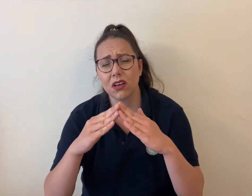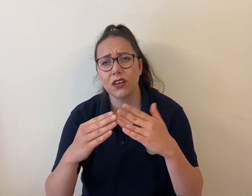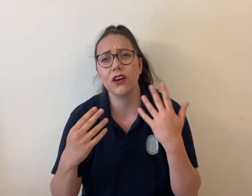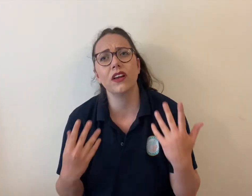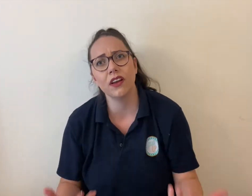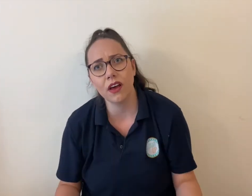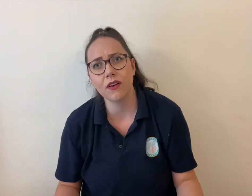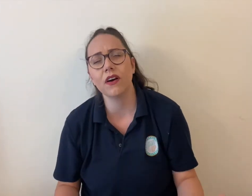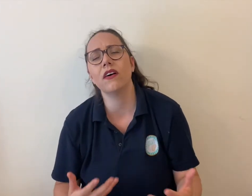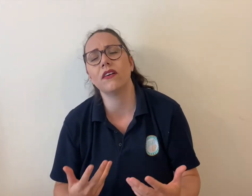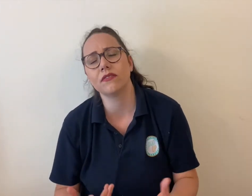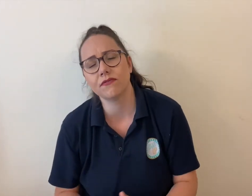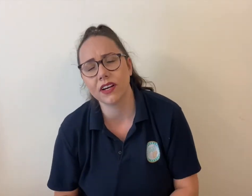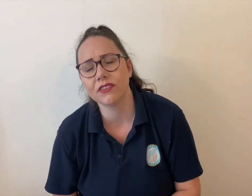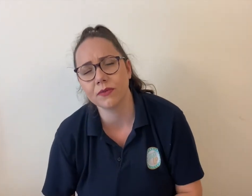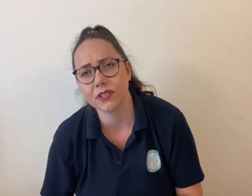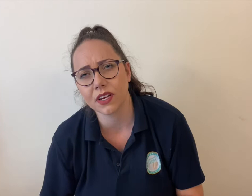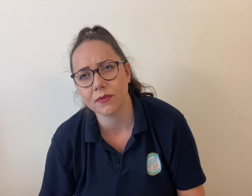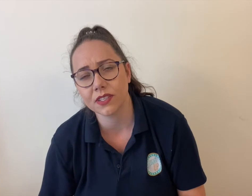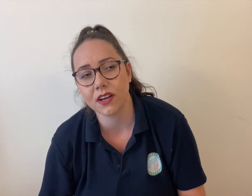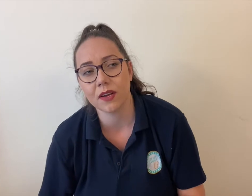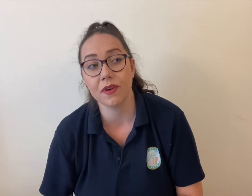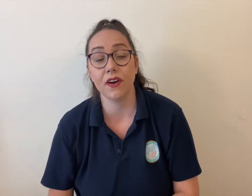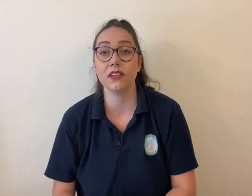you're going to know, oh, right, she wants to go home, she's tired. But if I said,